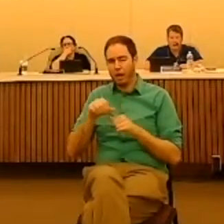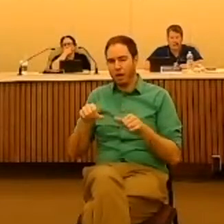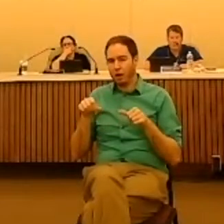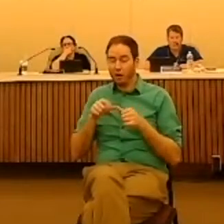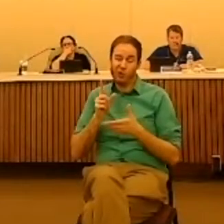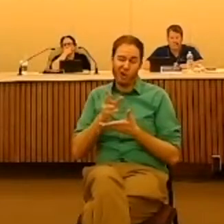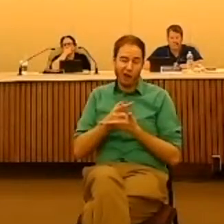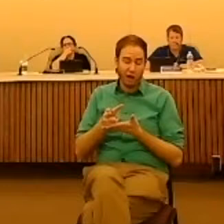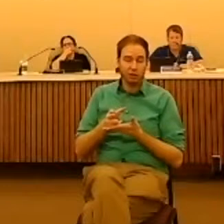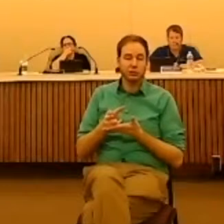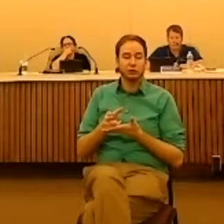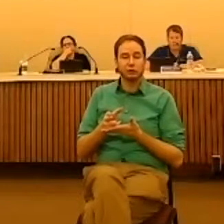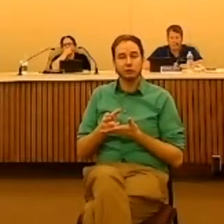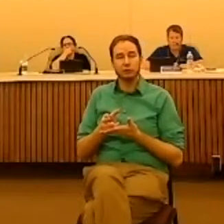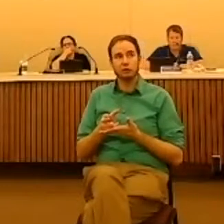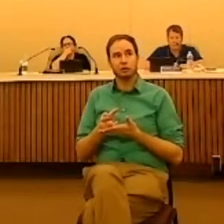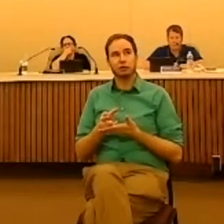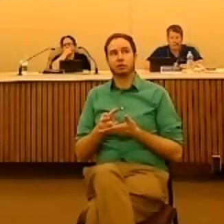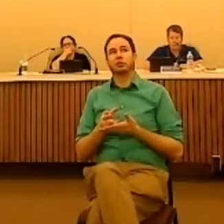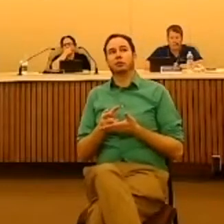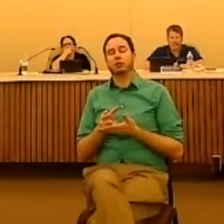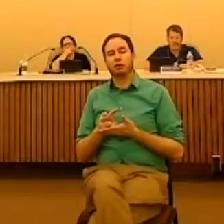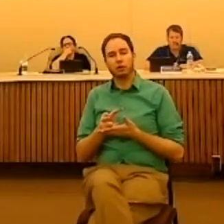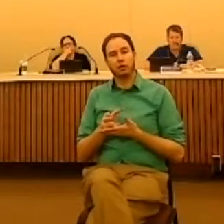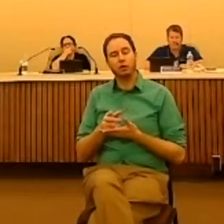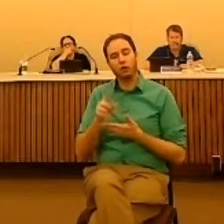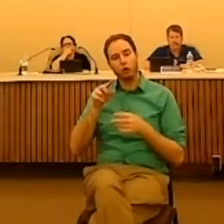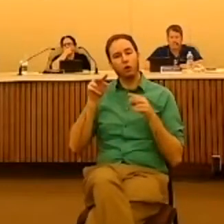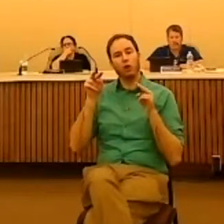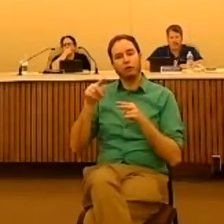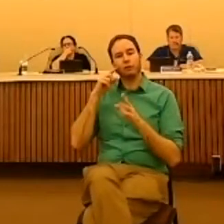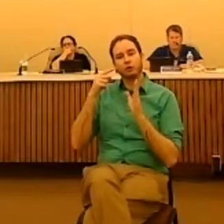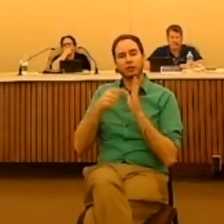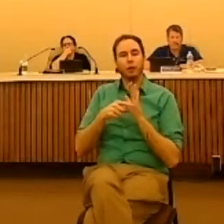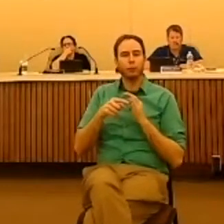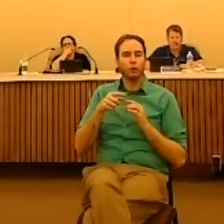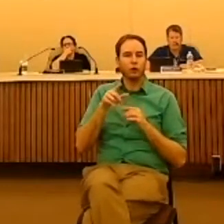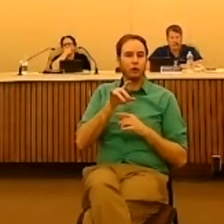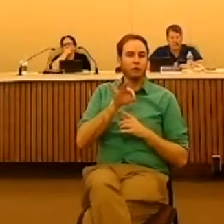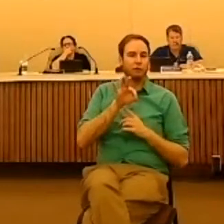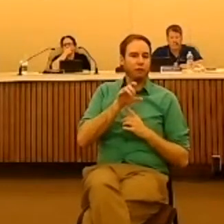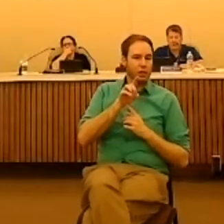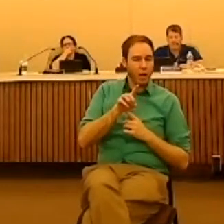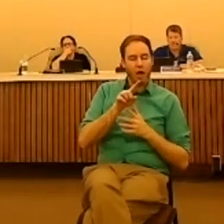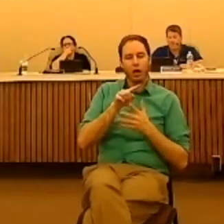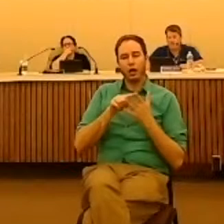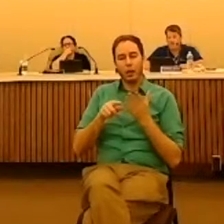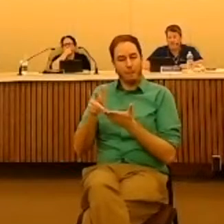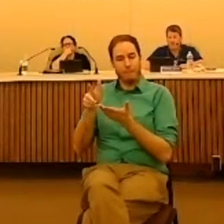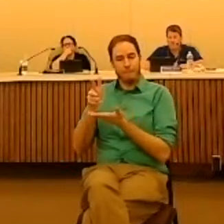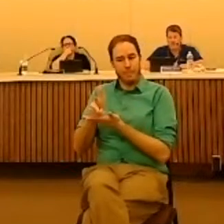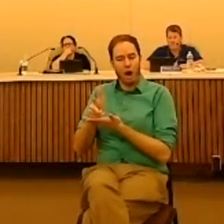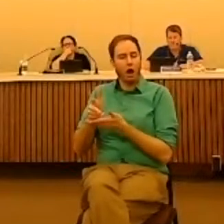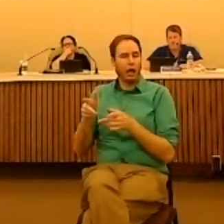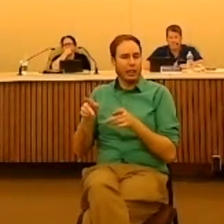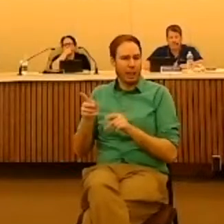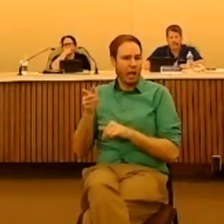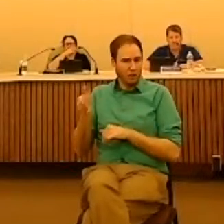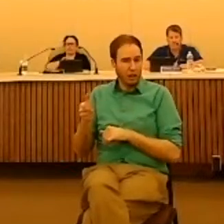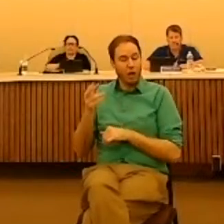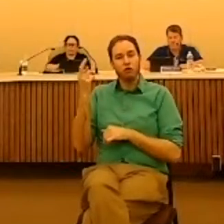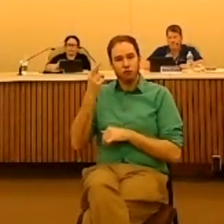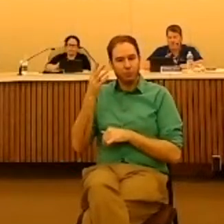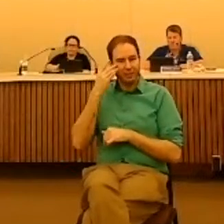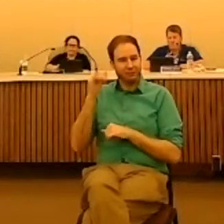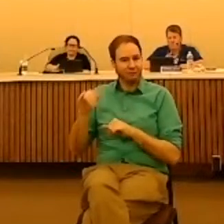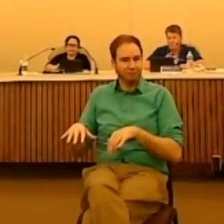to be honest, when you look at things like floodways and things like that, parking lots are allowed there because